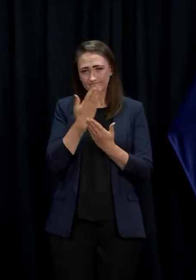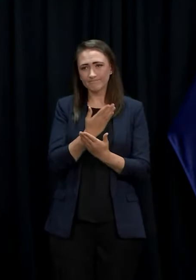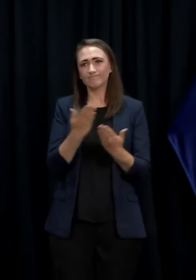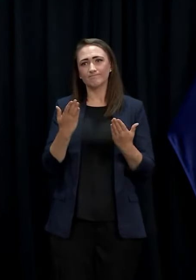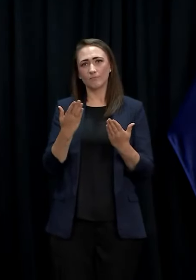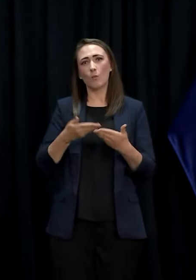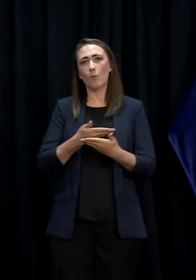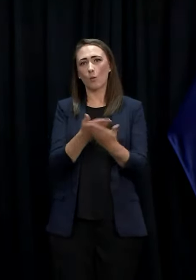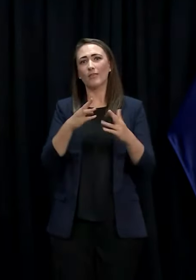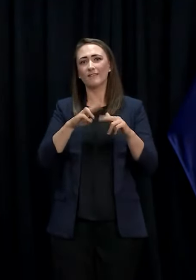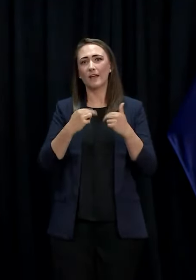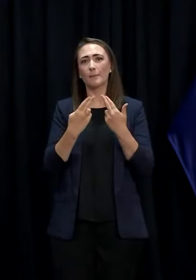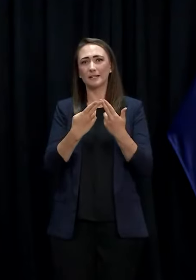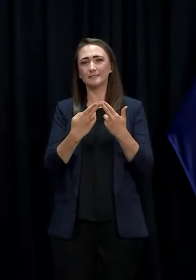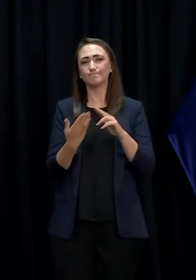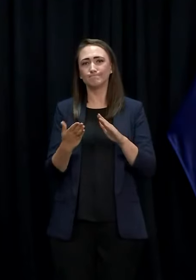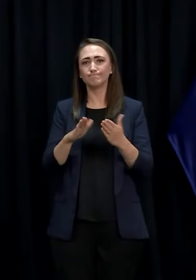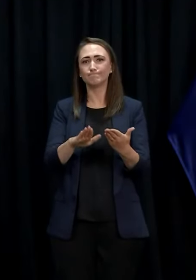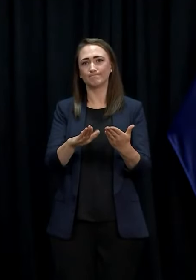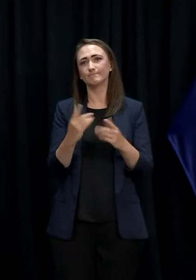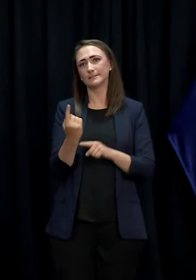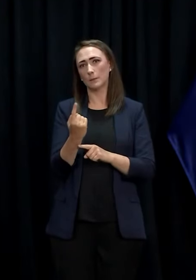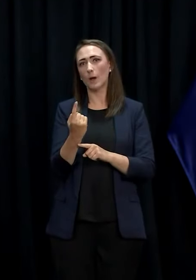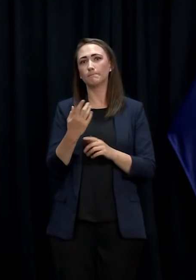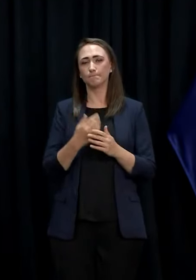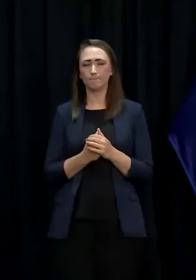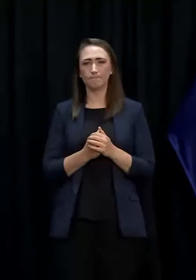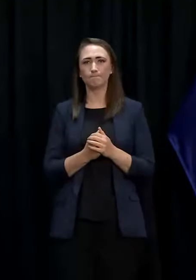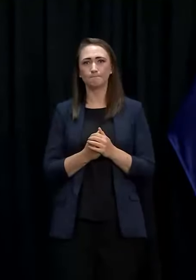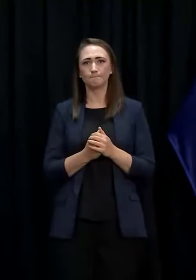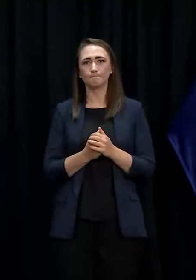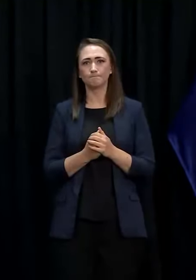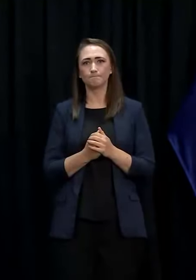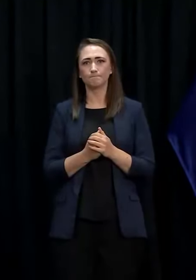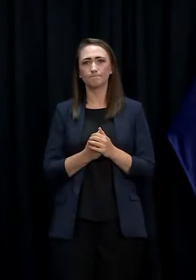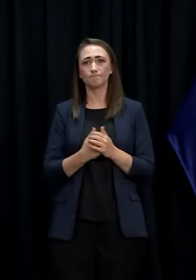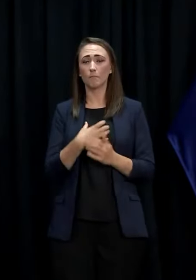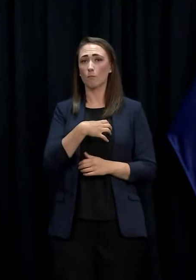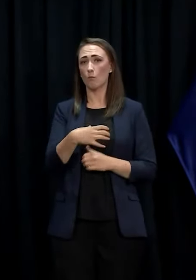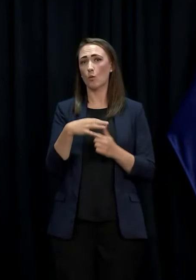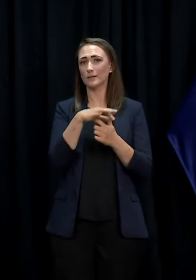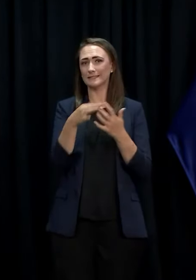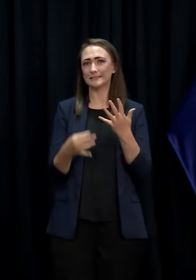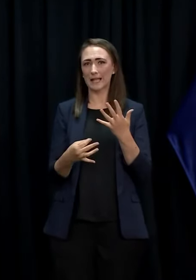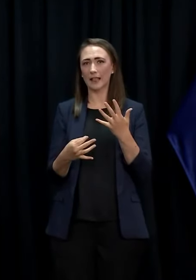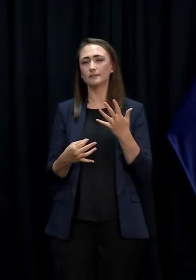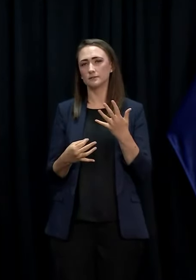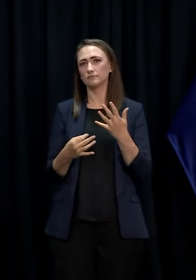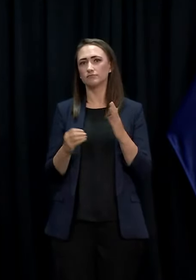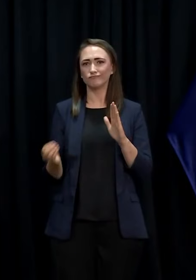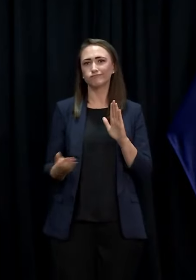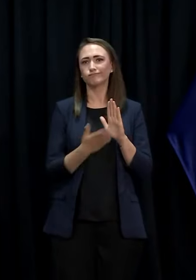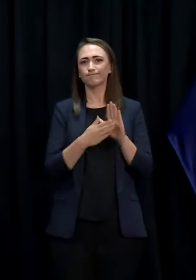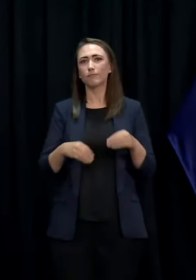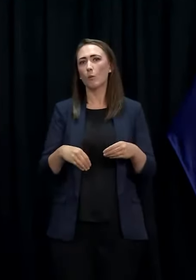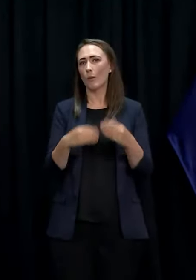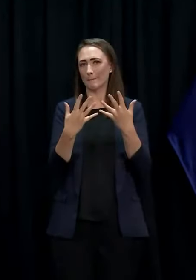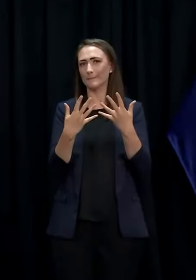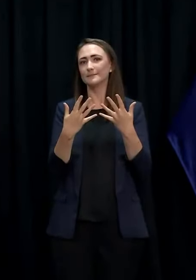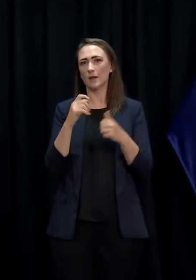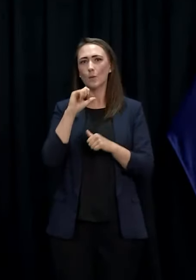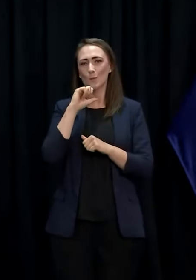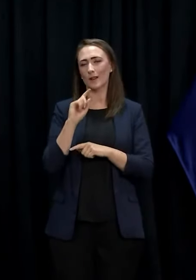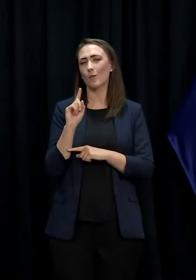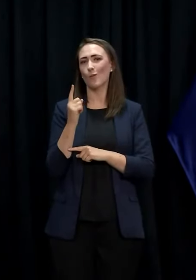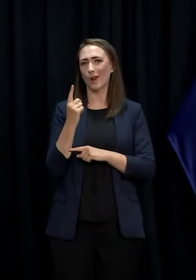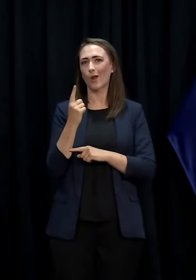have lost loved ones. As always, further details on the case numbers and so on will be provided in a written update